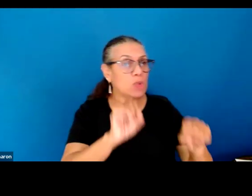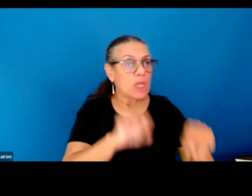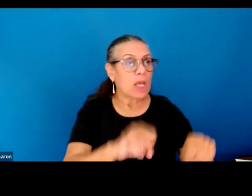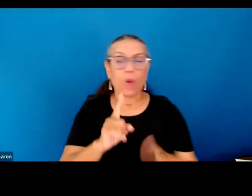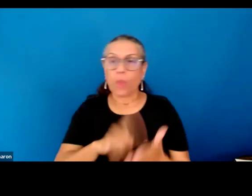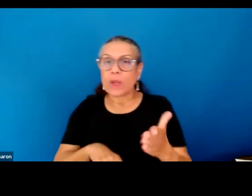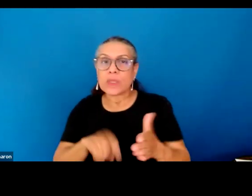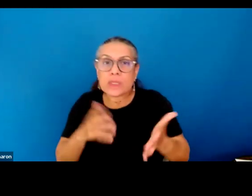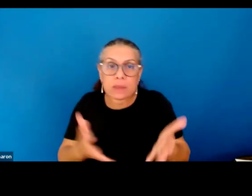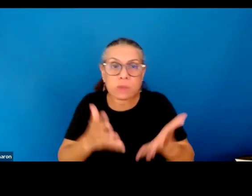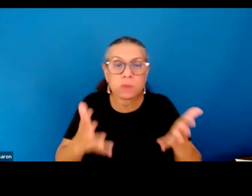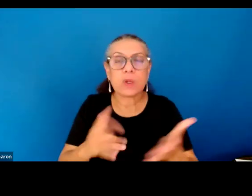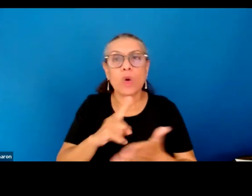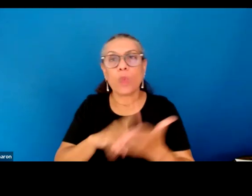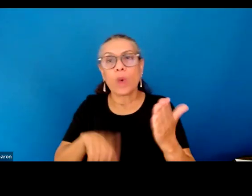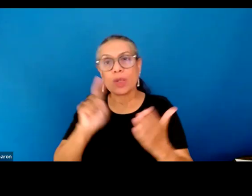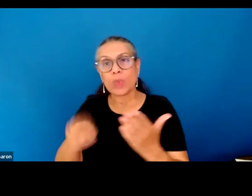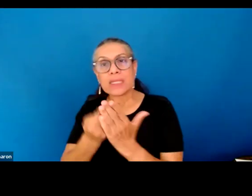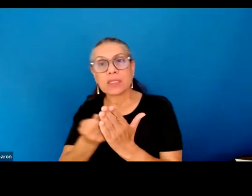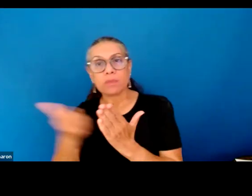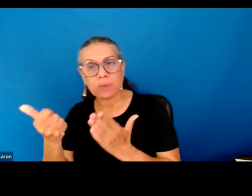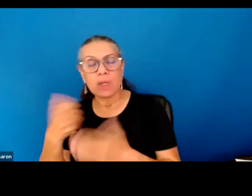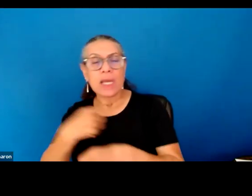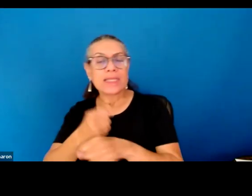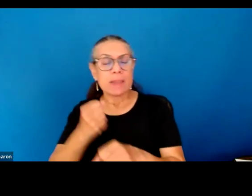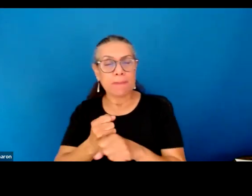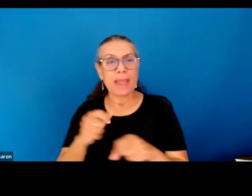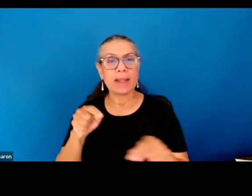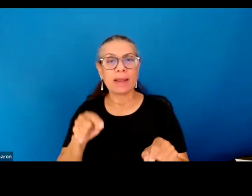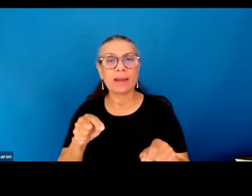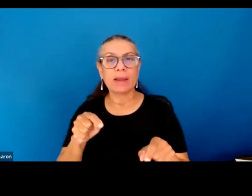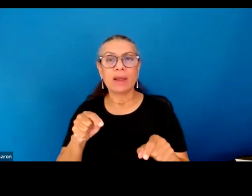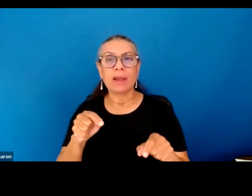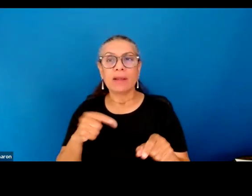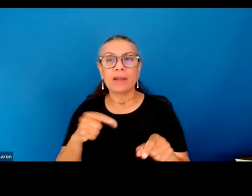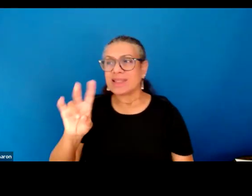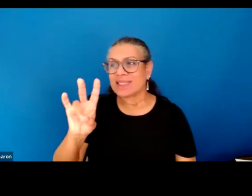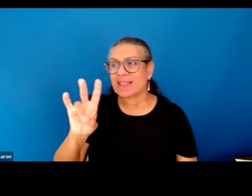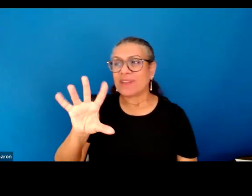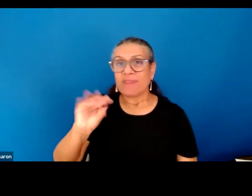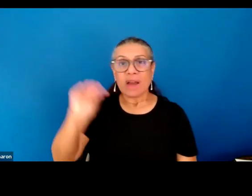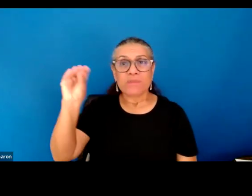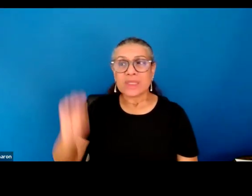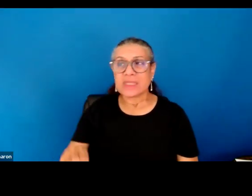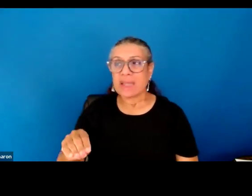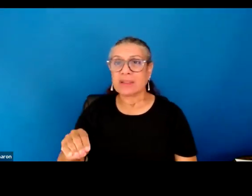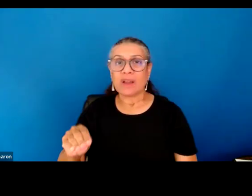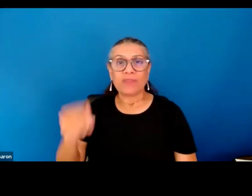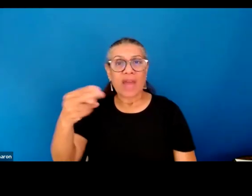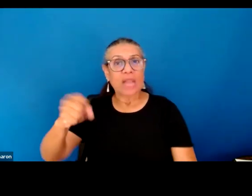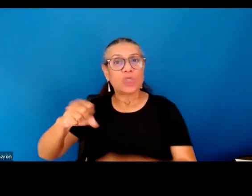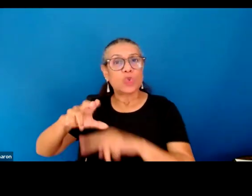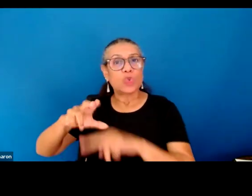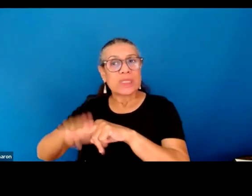push, what do we need to eliminate in order to make the other 75% of the high school